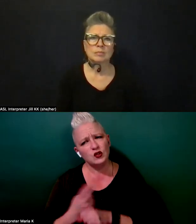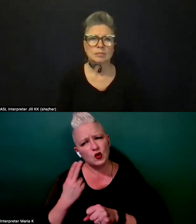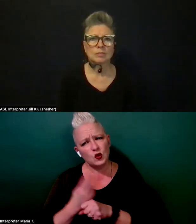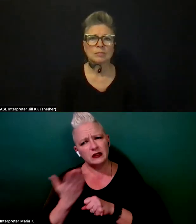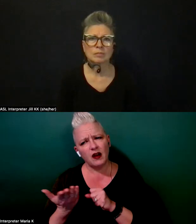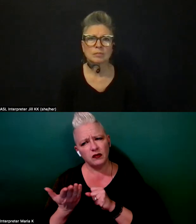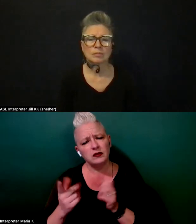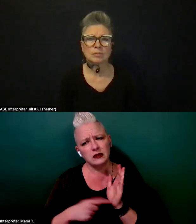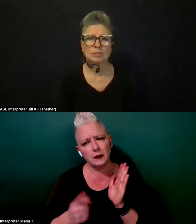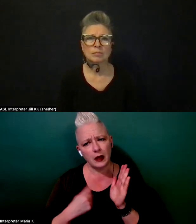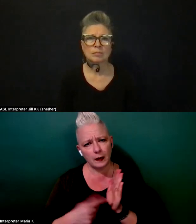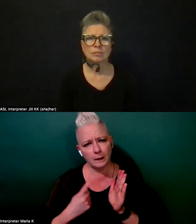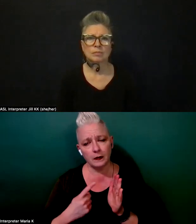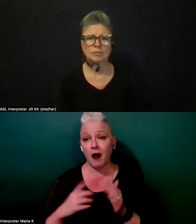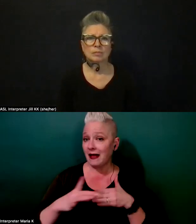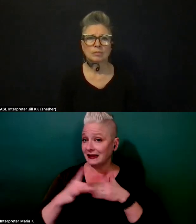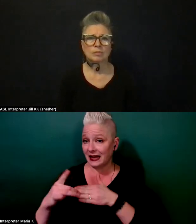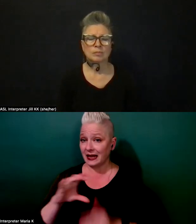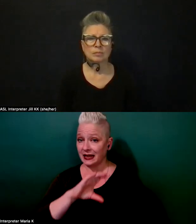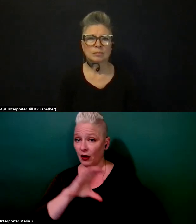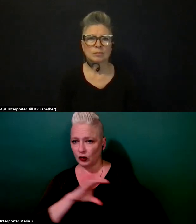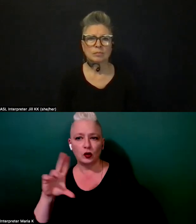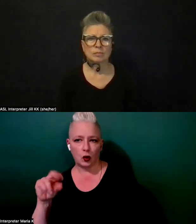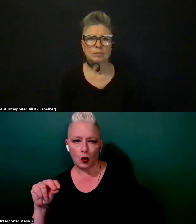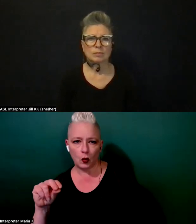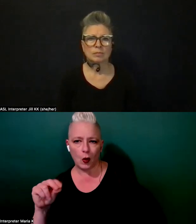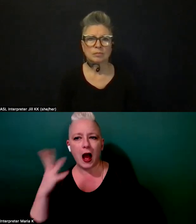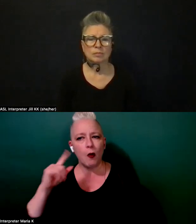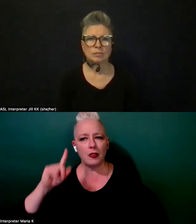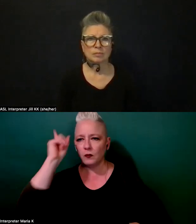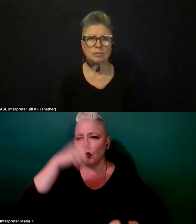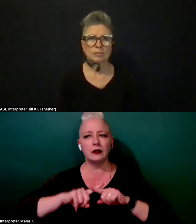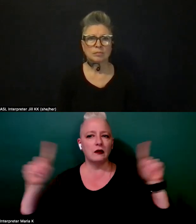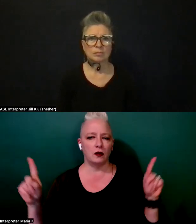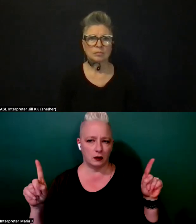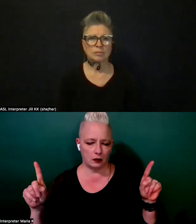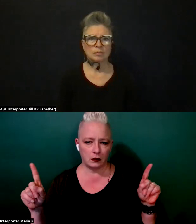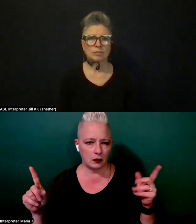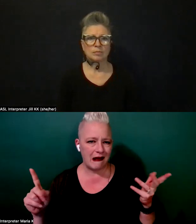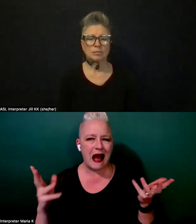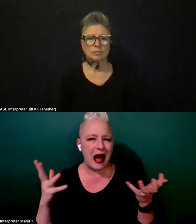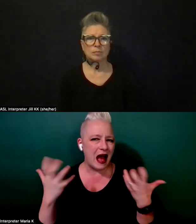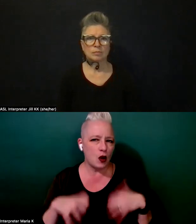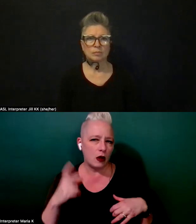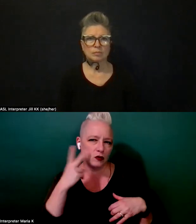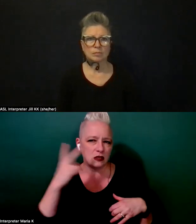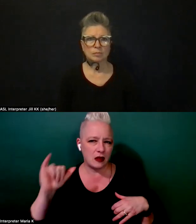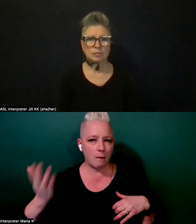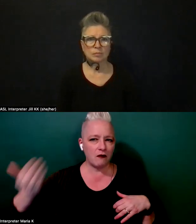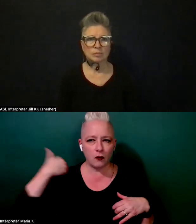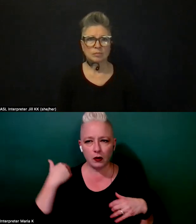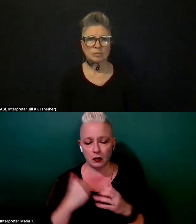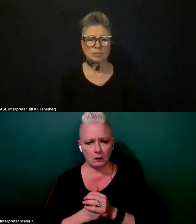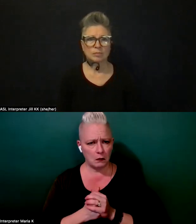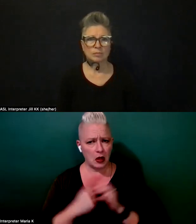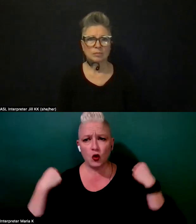like not normally on leading characters because I want it to look different. I don't want it to look like it's been seen before. But yeah, I mean, I definitely